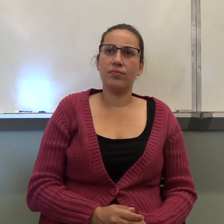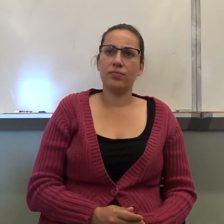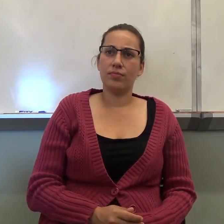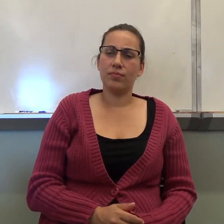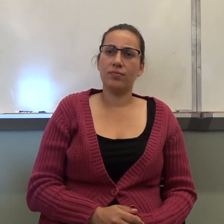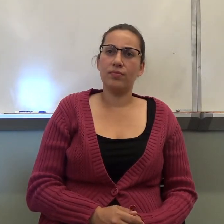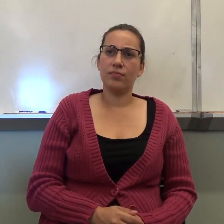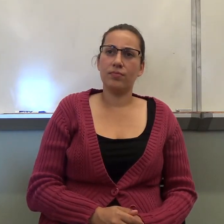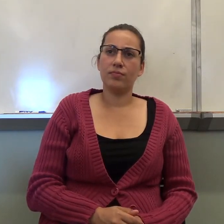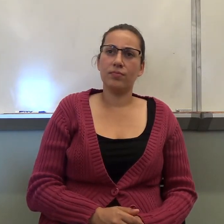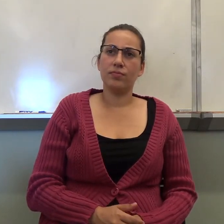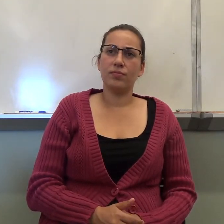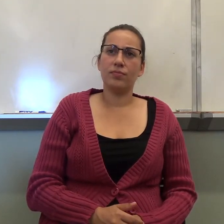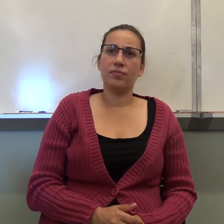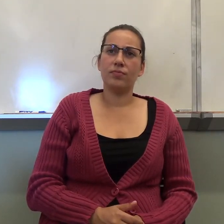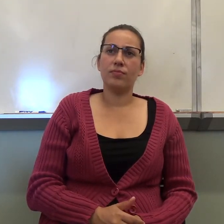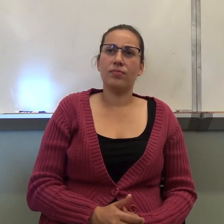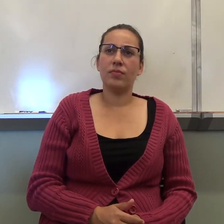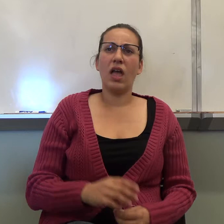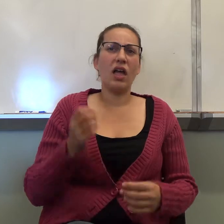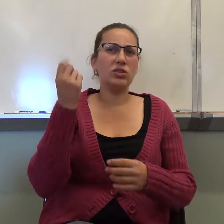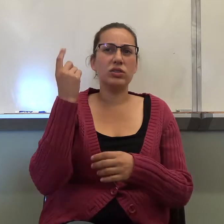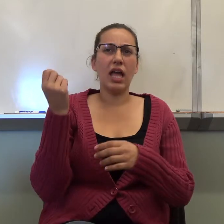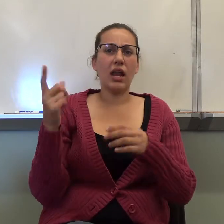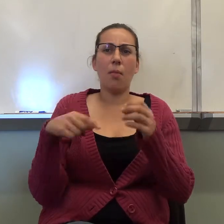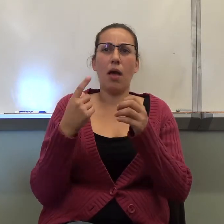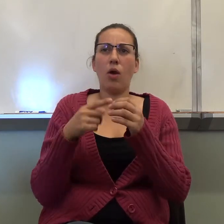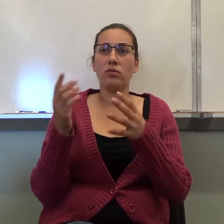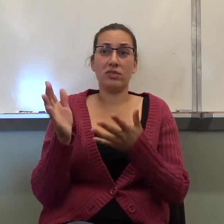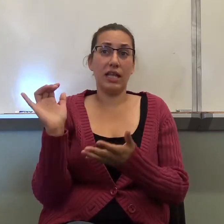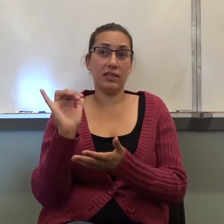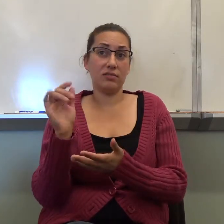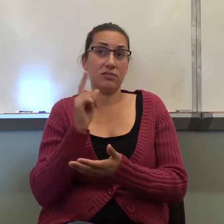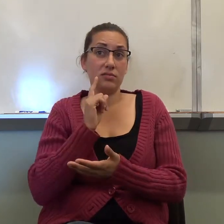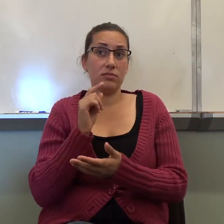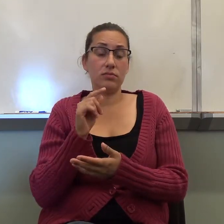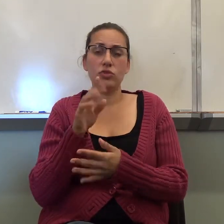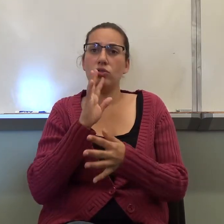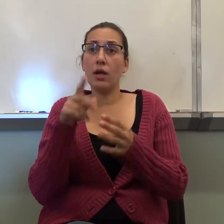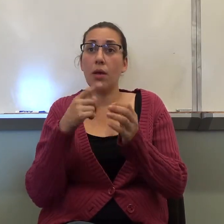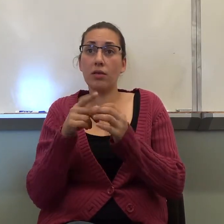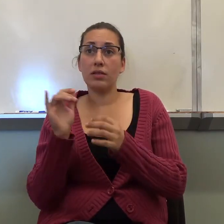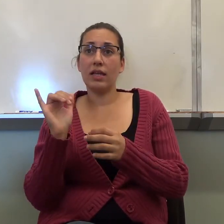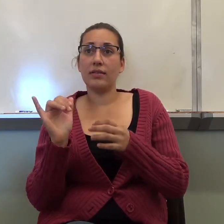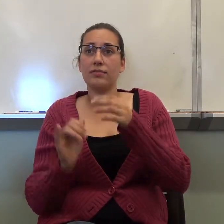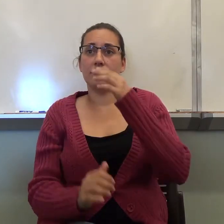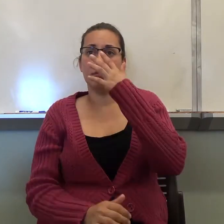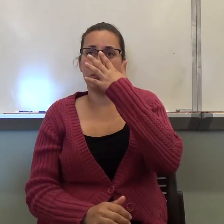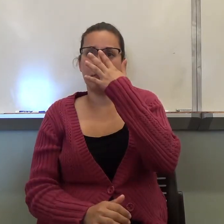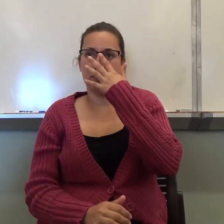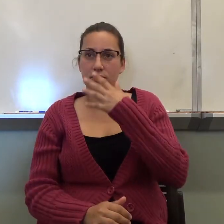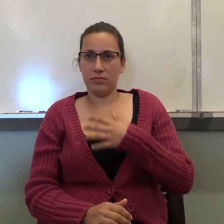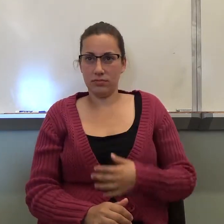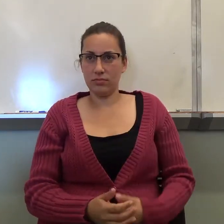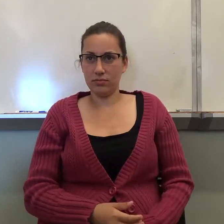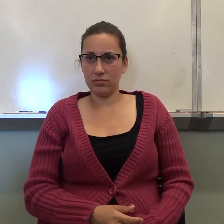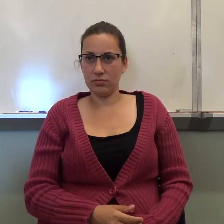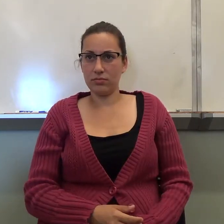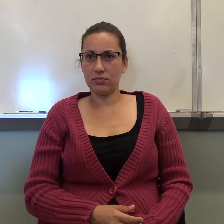way we treat the numbers. So there's no special treatment going on here. Suppose I have something like this. Suppose I have a 3